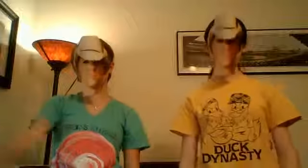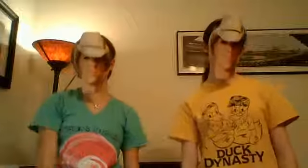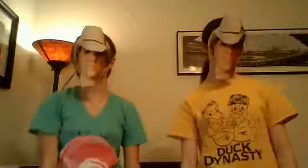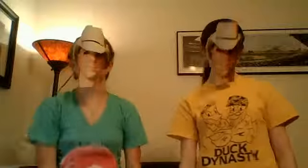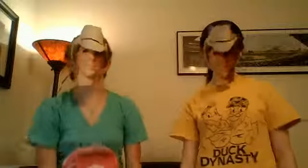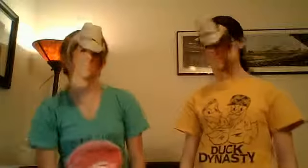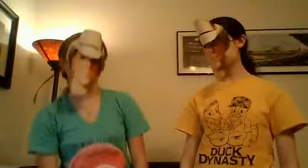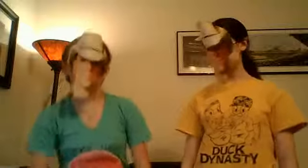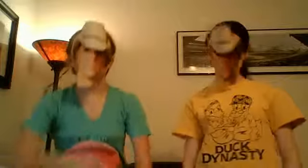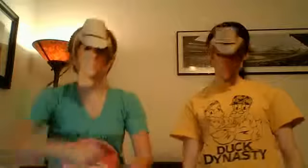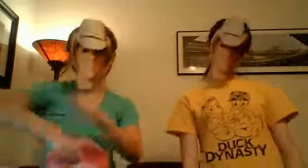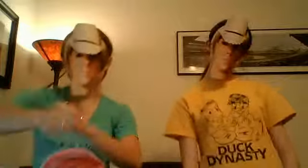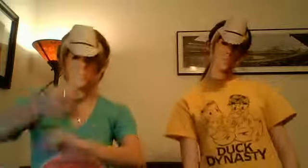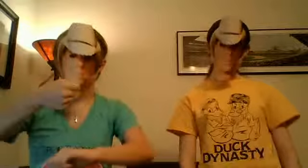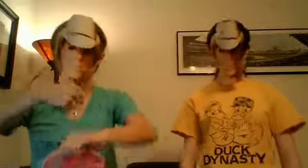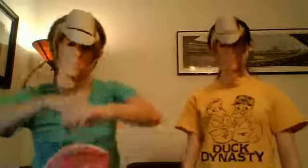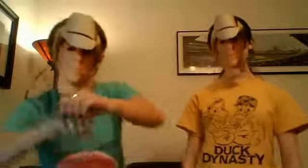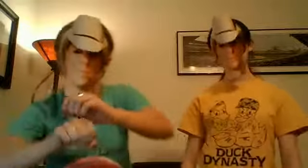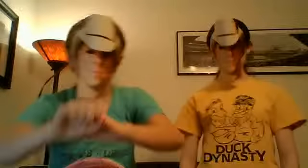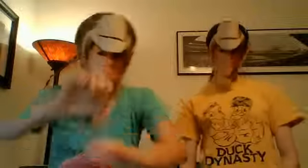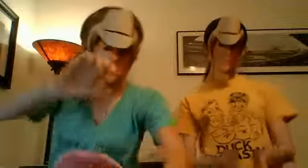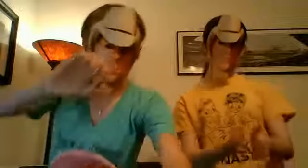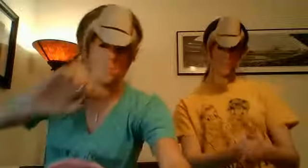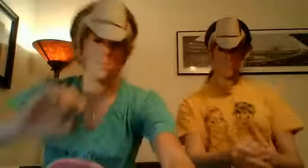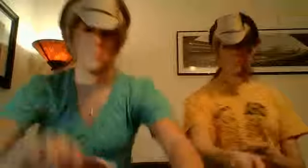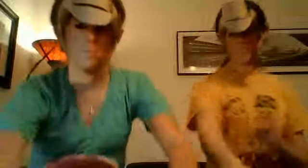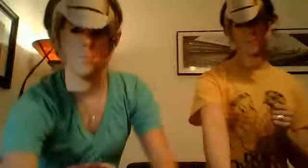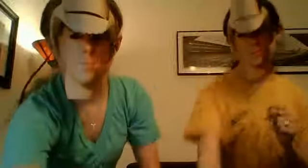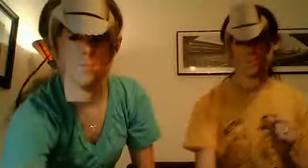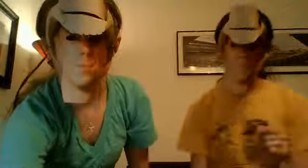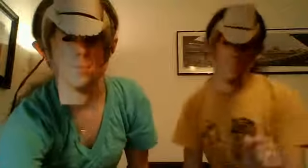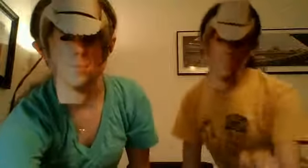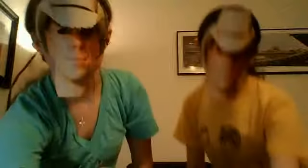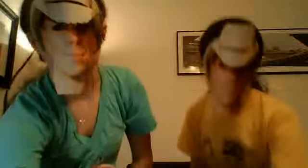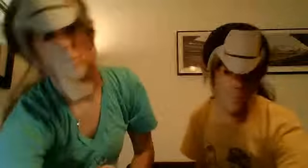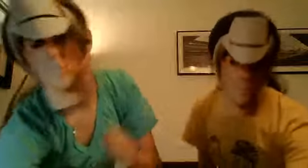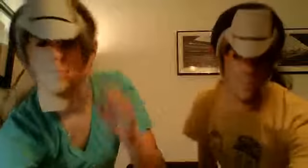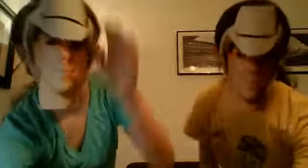Sweet summertime.